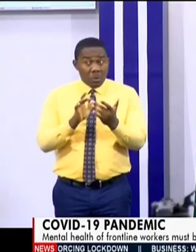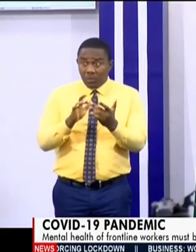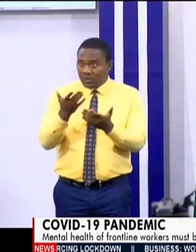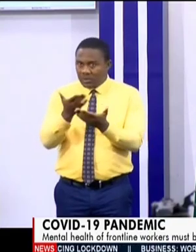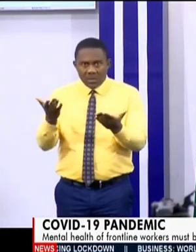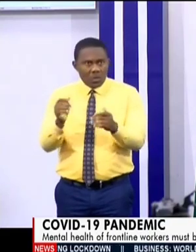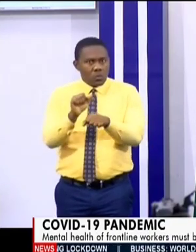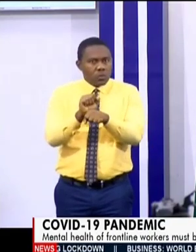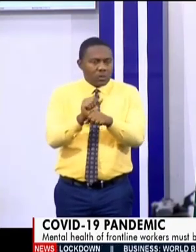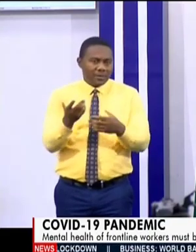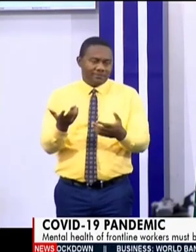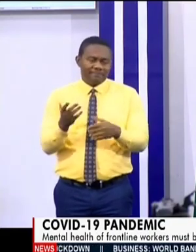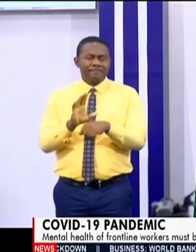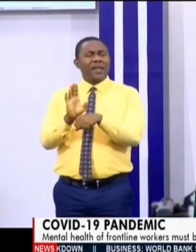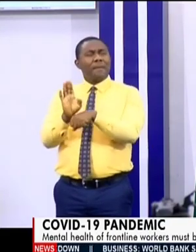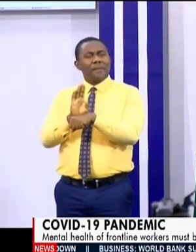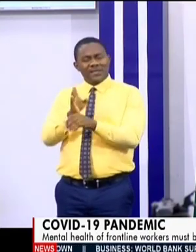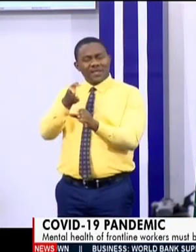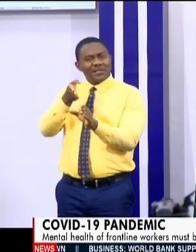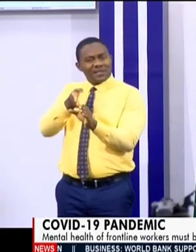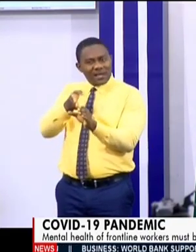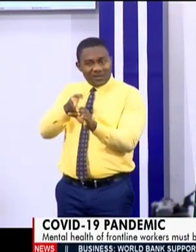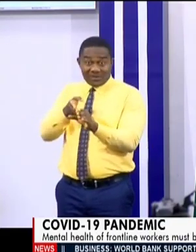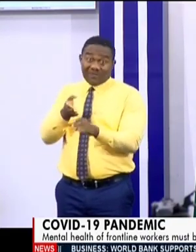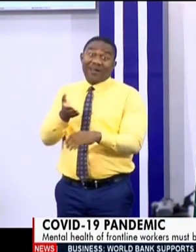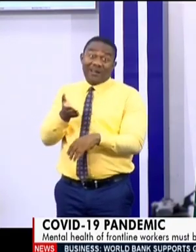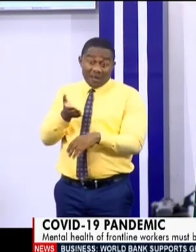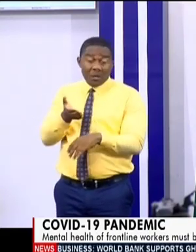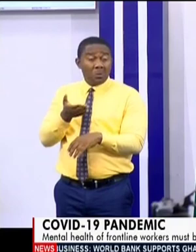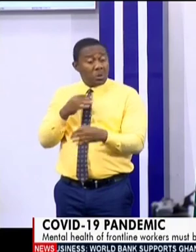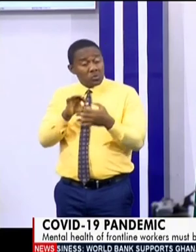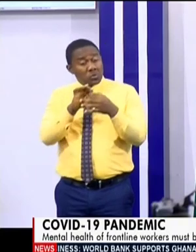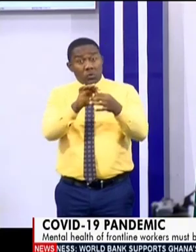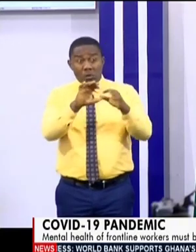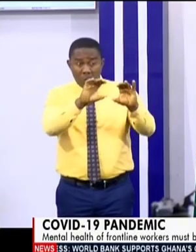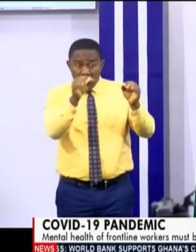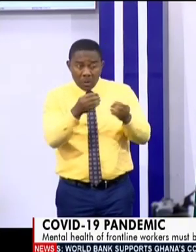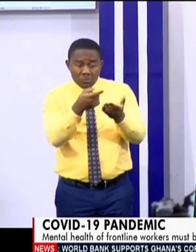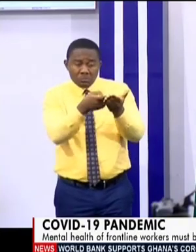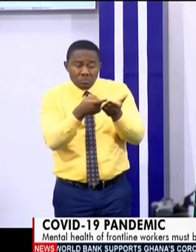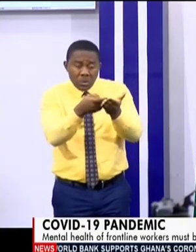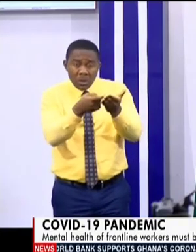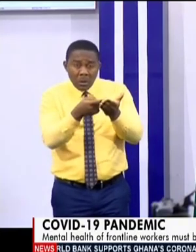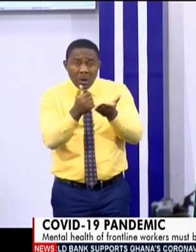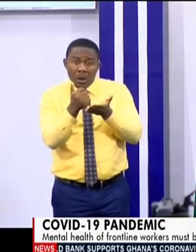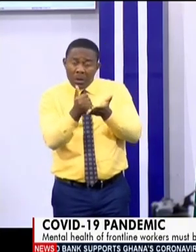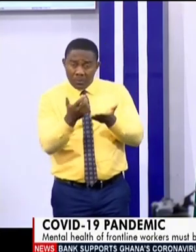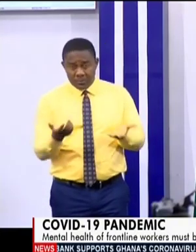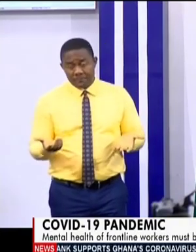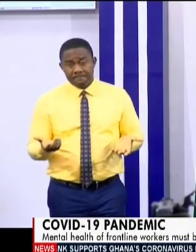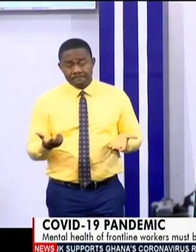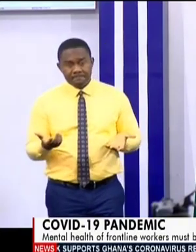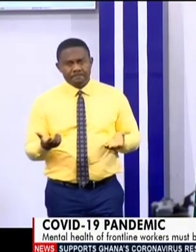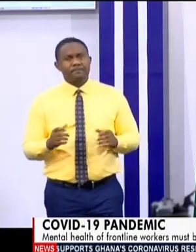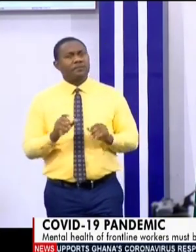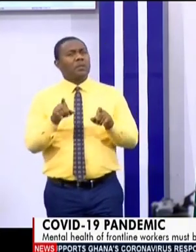The business psychologists or industrial and organizational psychologists, we are working with organizations to ensure this is done. Think of the